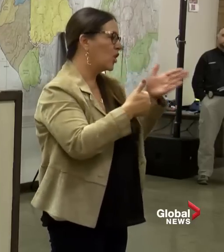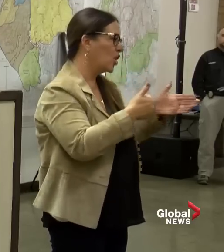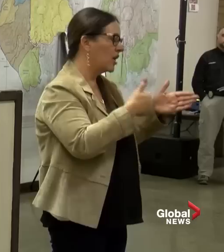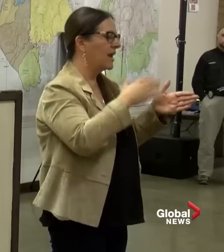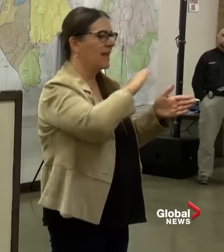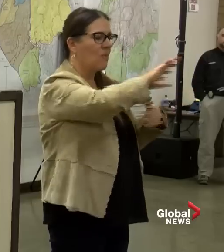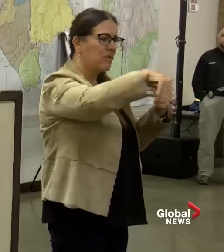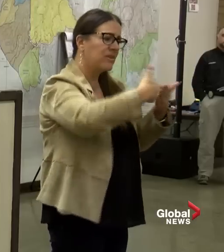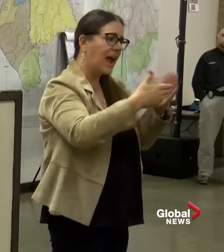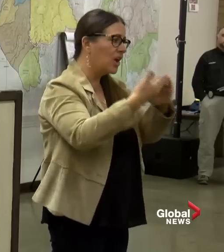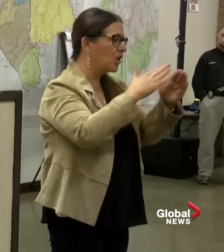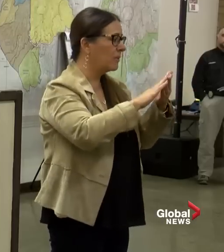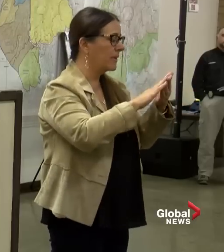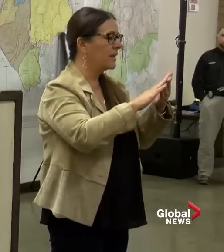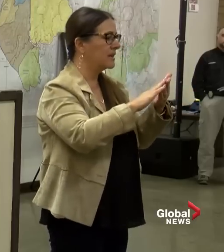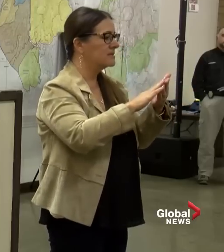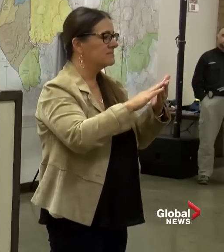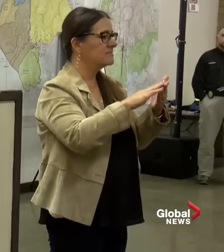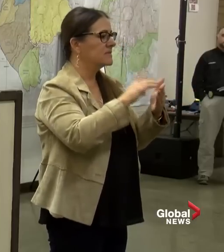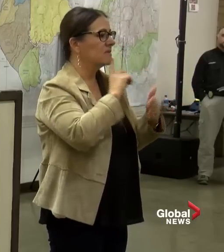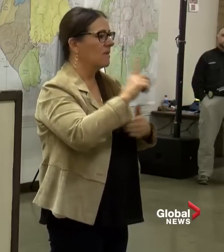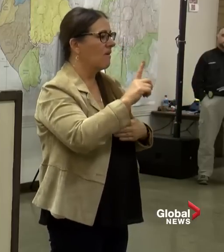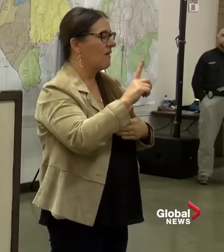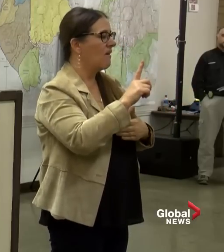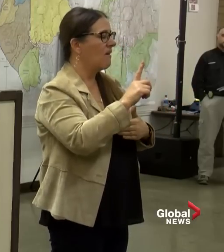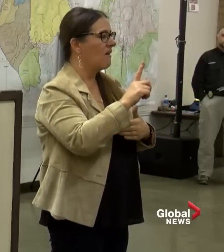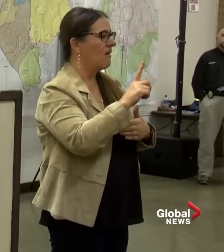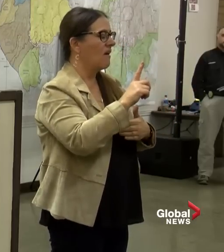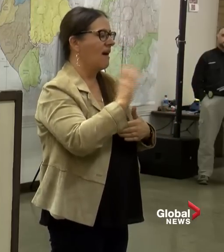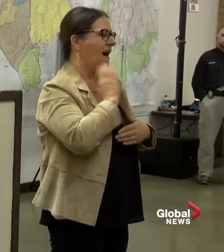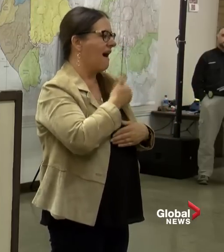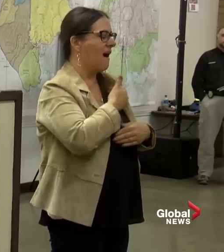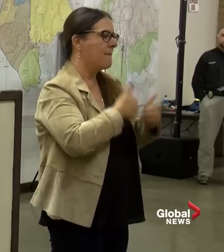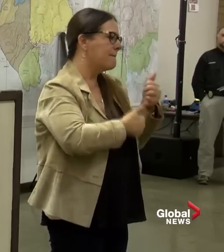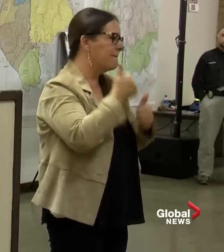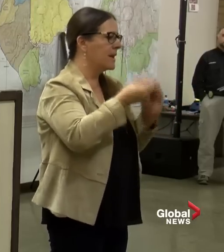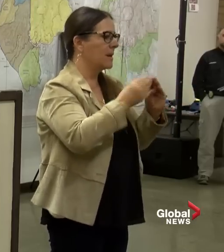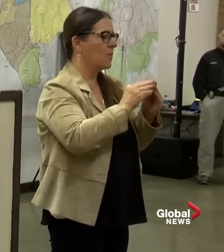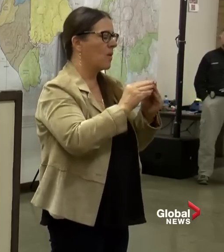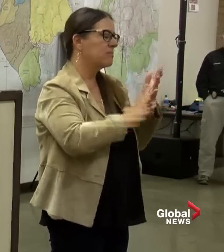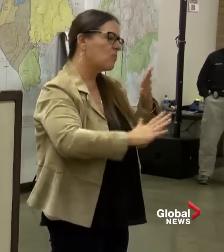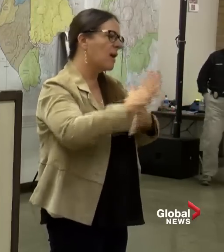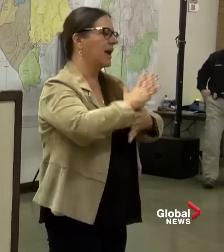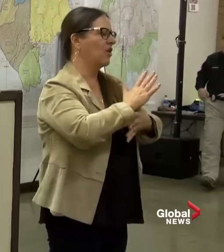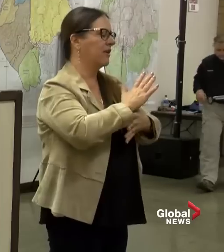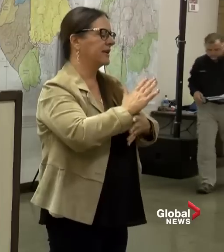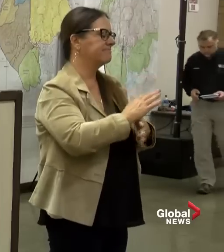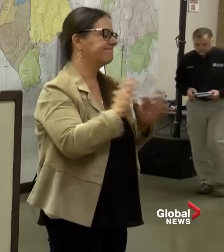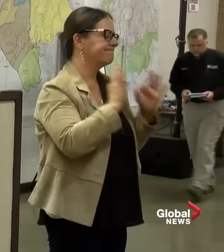entire community are our charge and our top priority. Thank you.